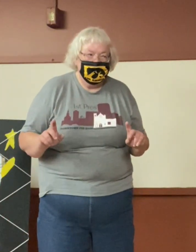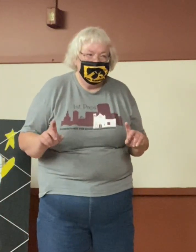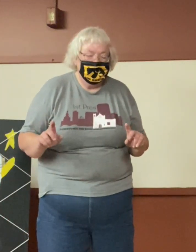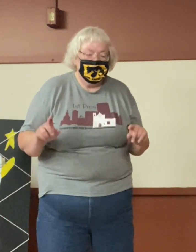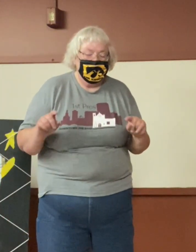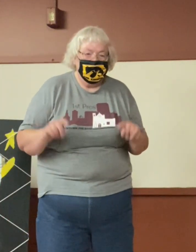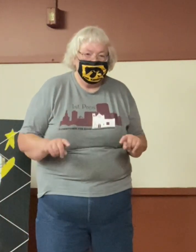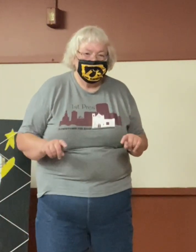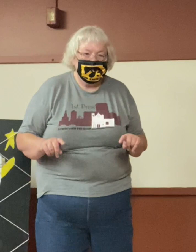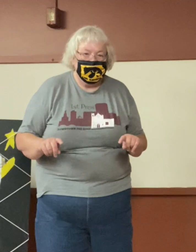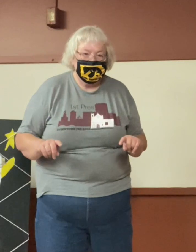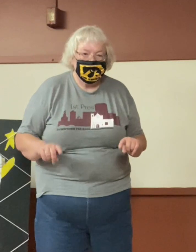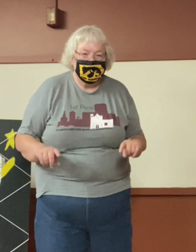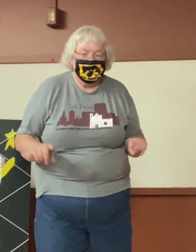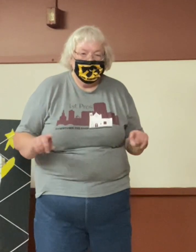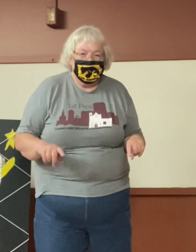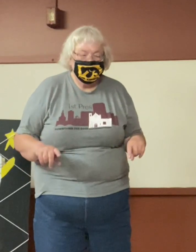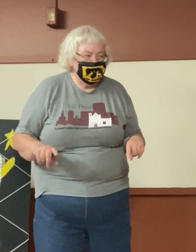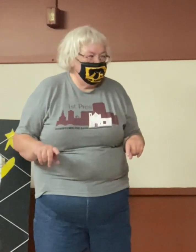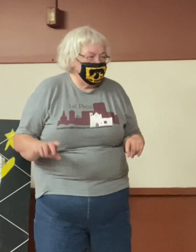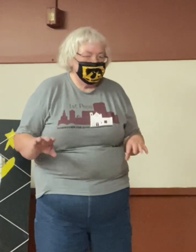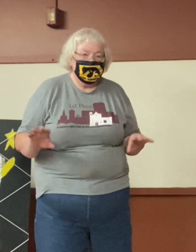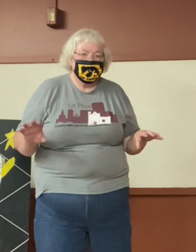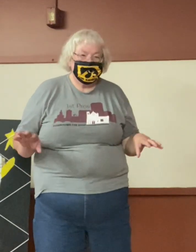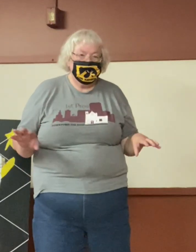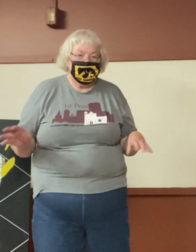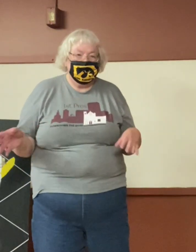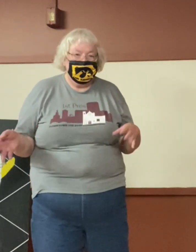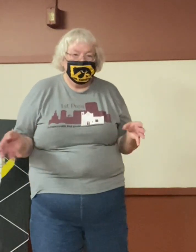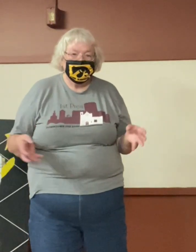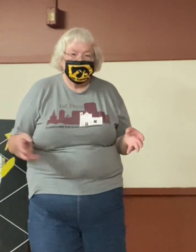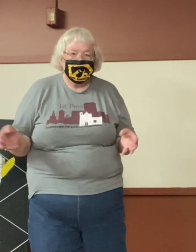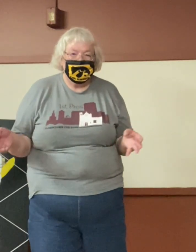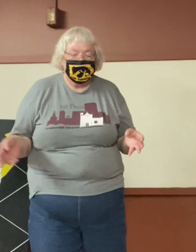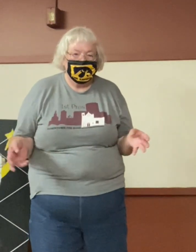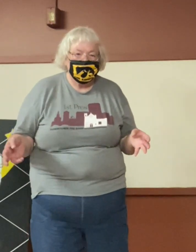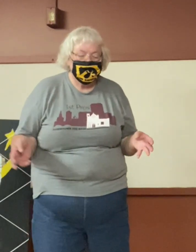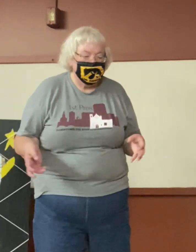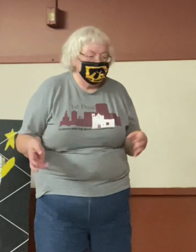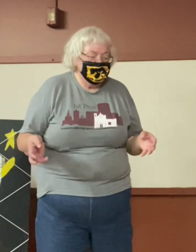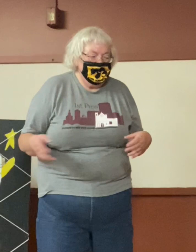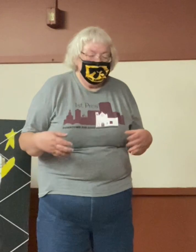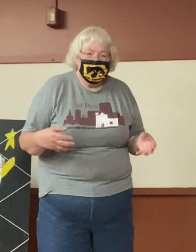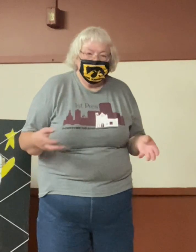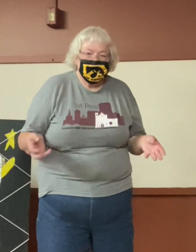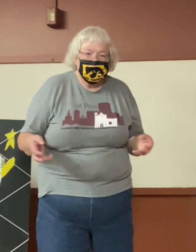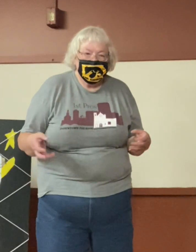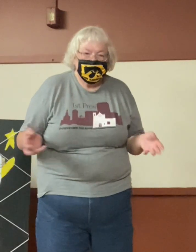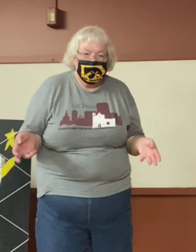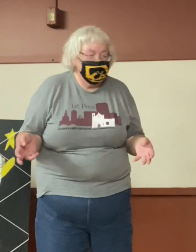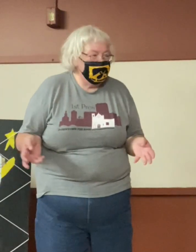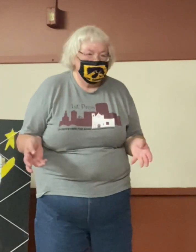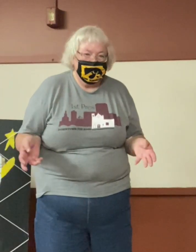5:30 on Wednesday night on Zoom, we're sending you a Zoom link. We have just a little bit elementary school kind of